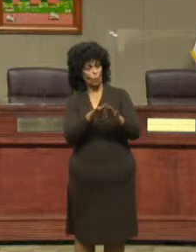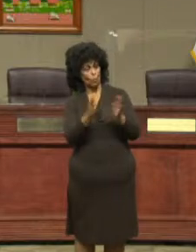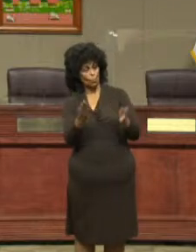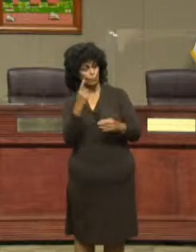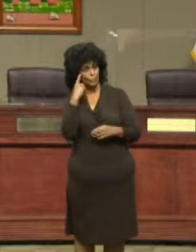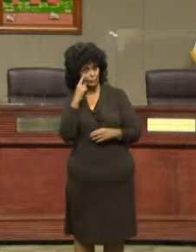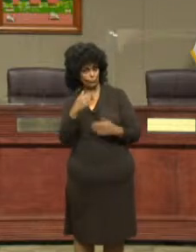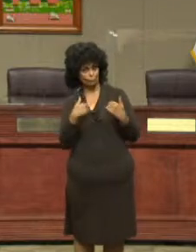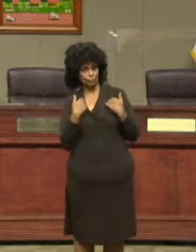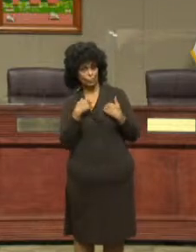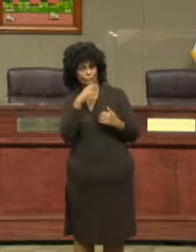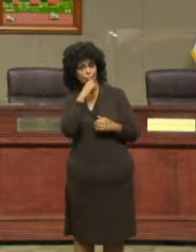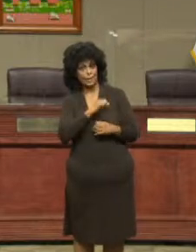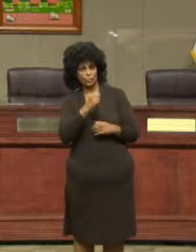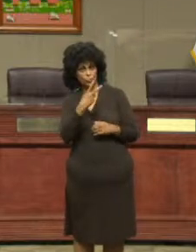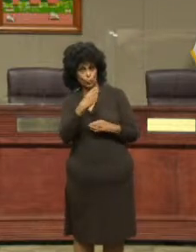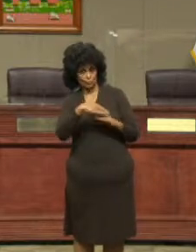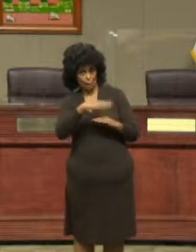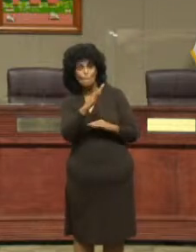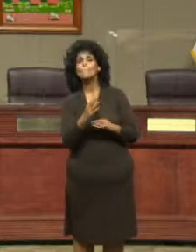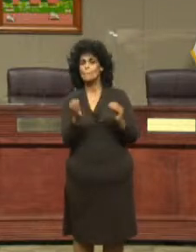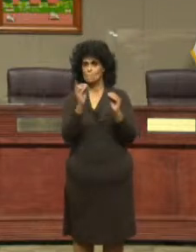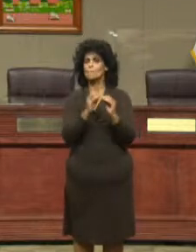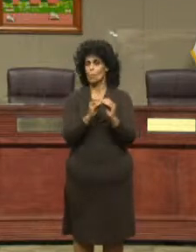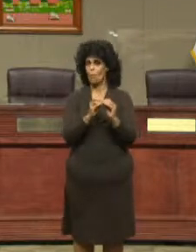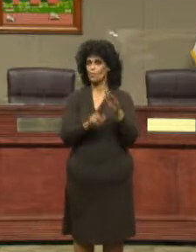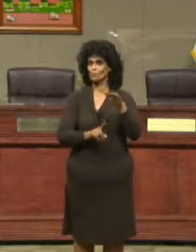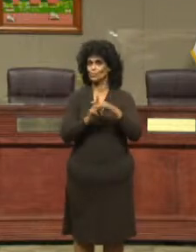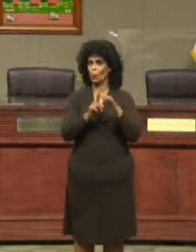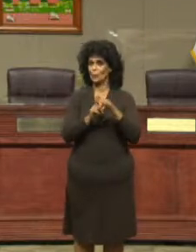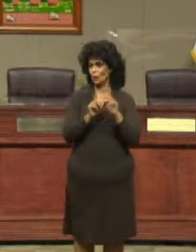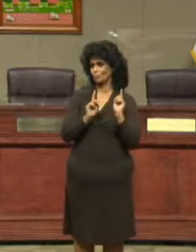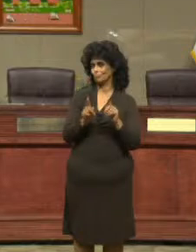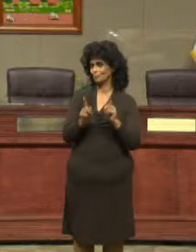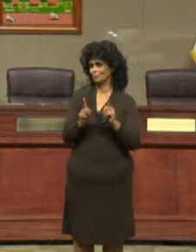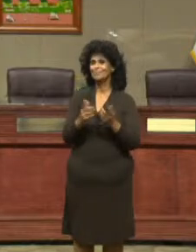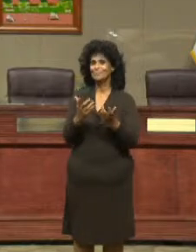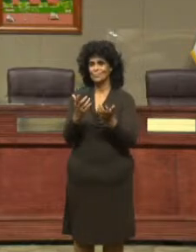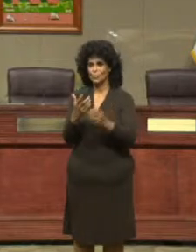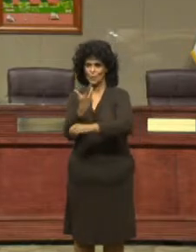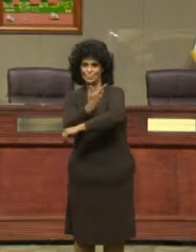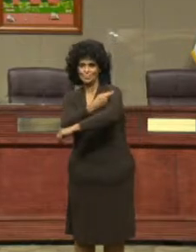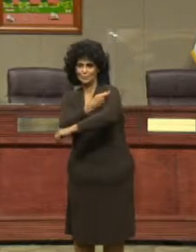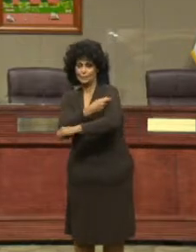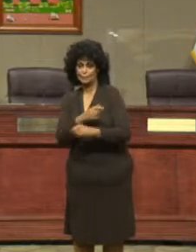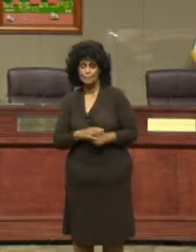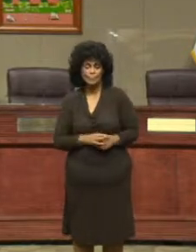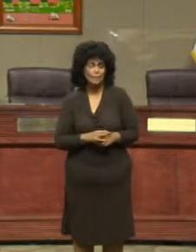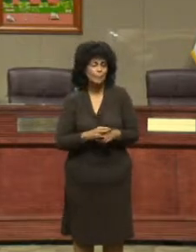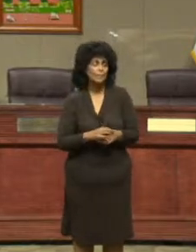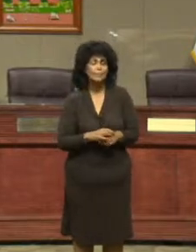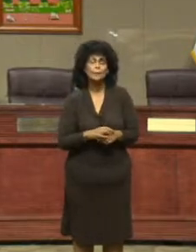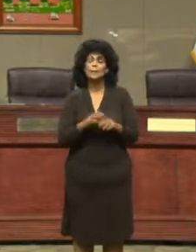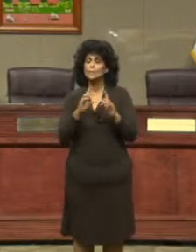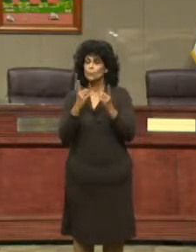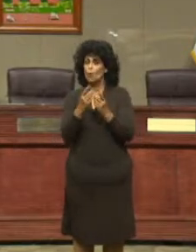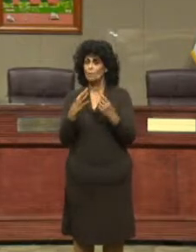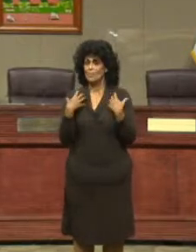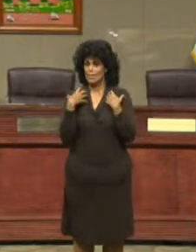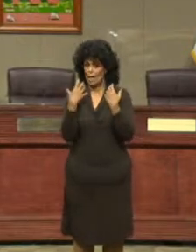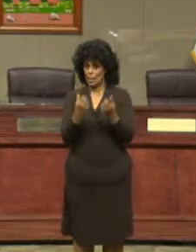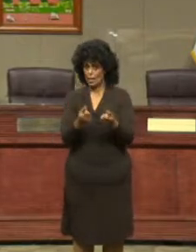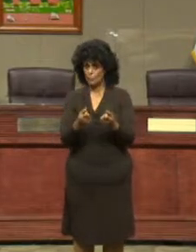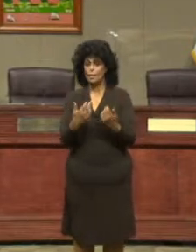good news. Our Orange County Department of Health has been operating at 4 of